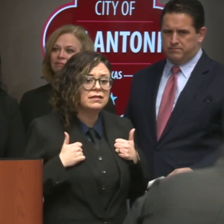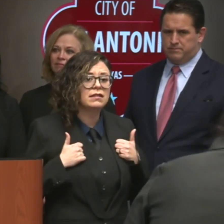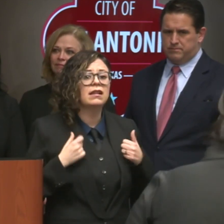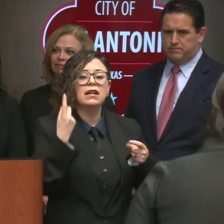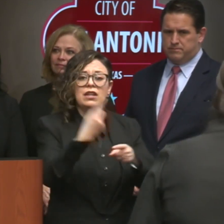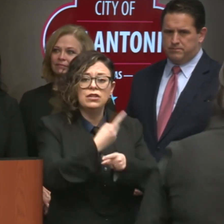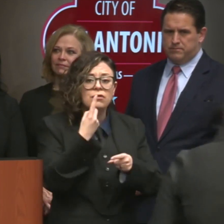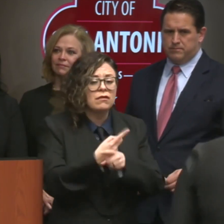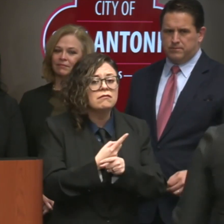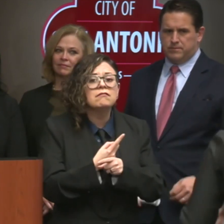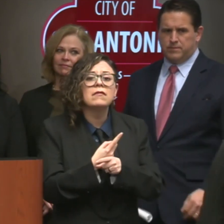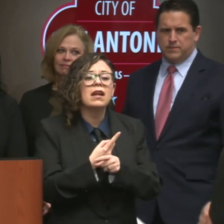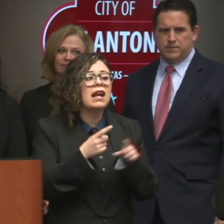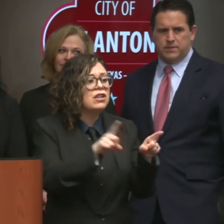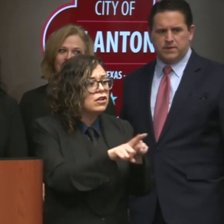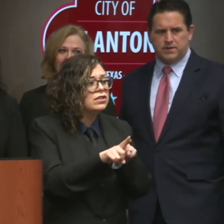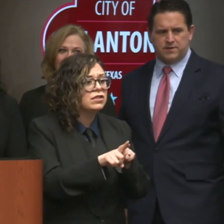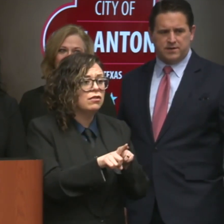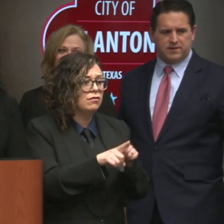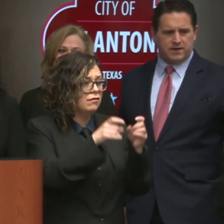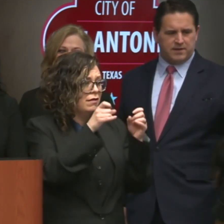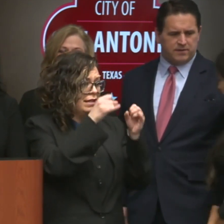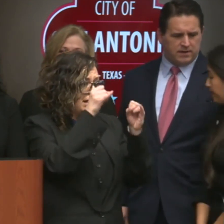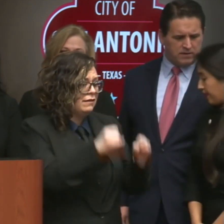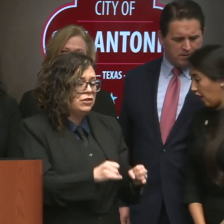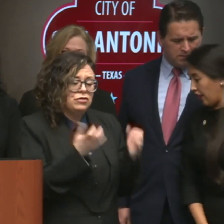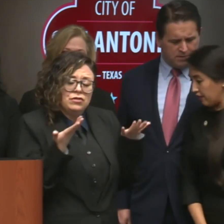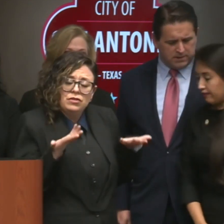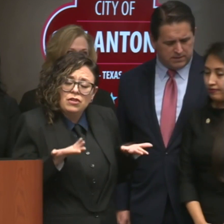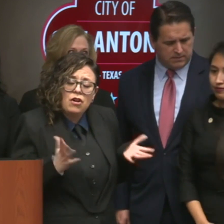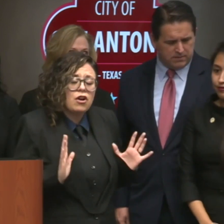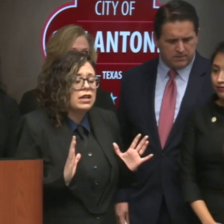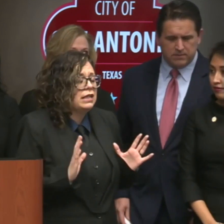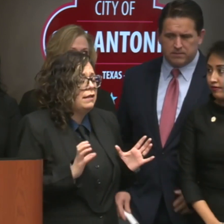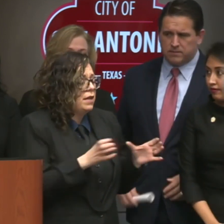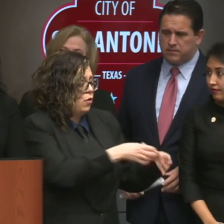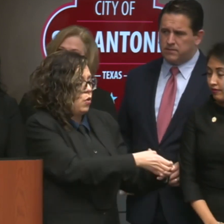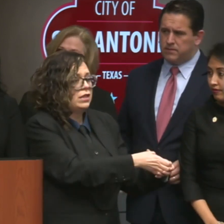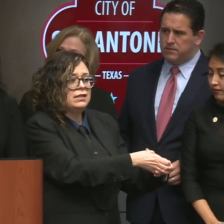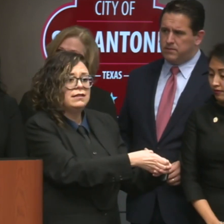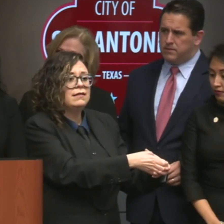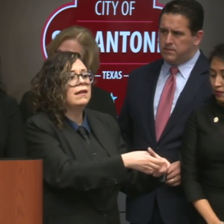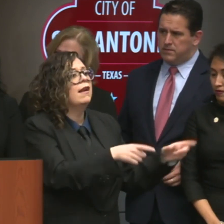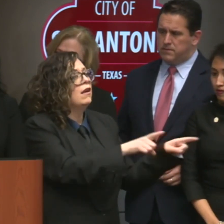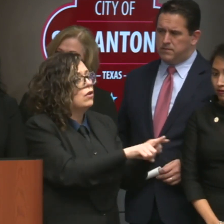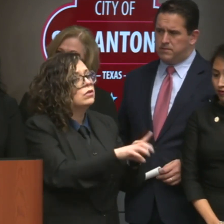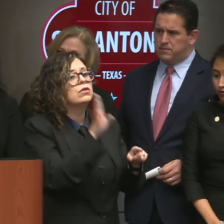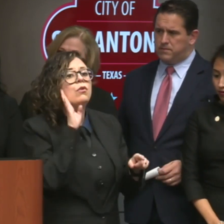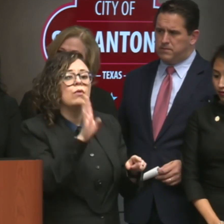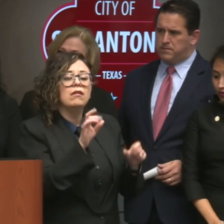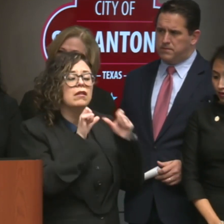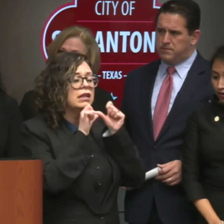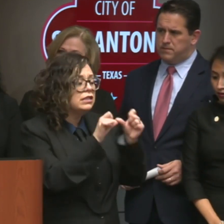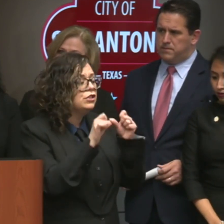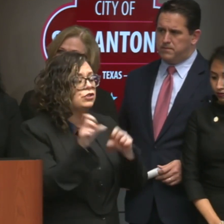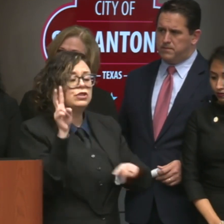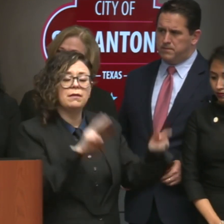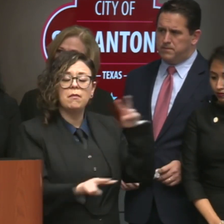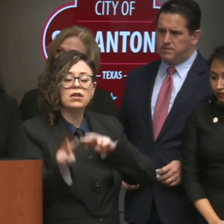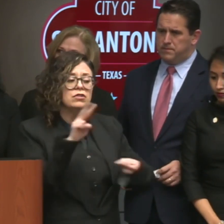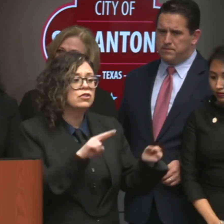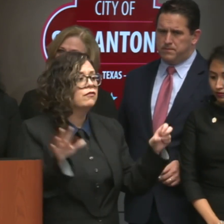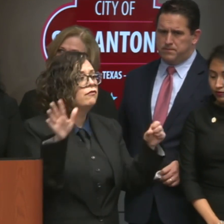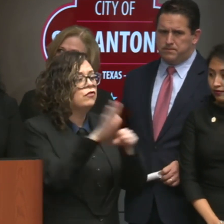irregular basis. The individual has been quarantined exactly according to plan, and they will continue to monitor the